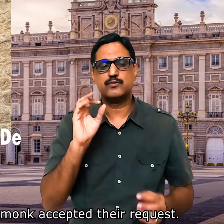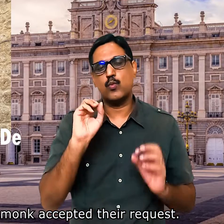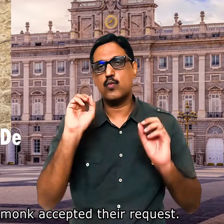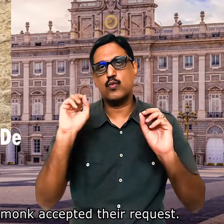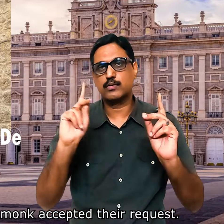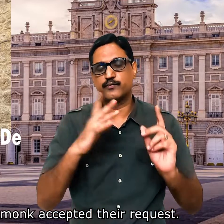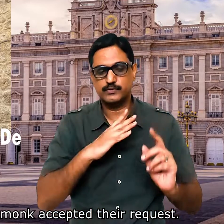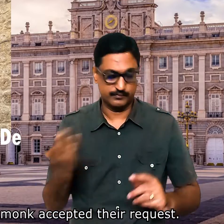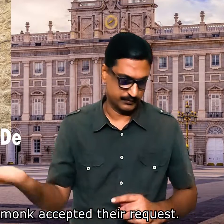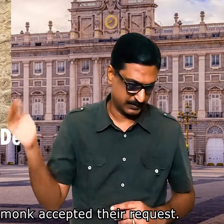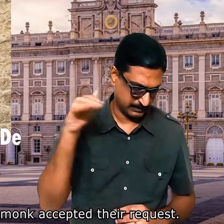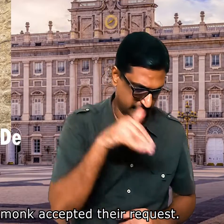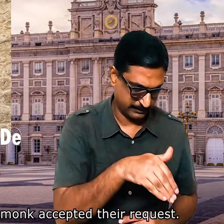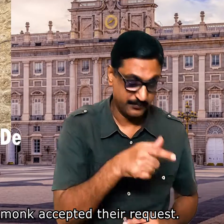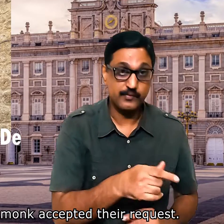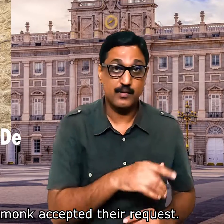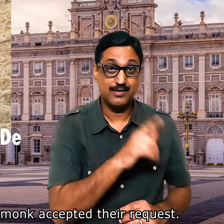The monk accepted the request.